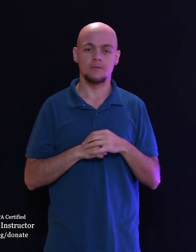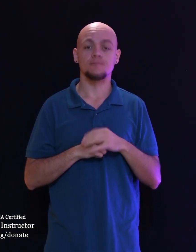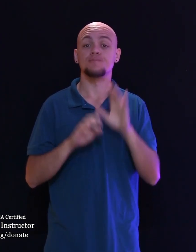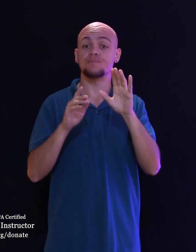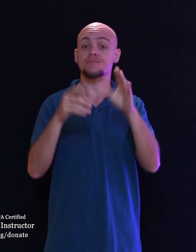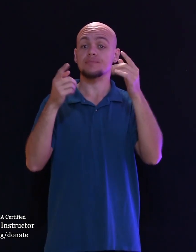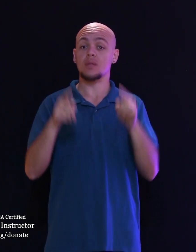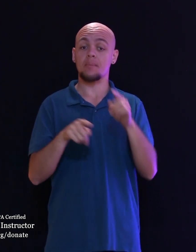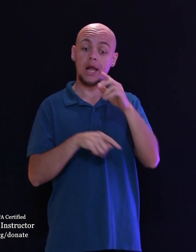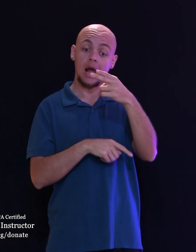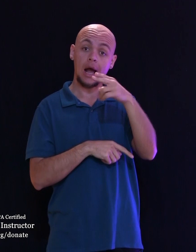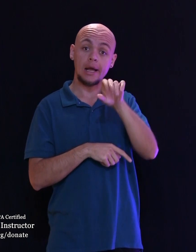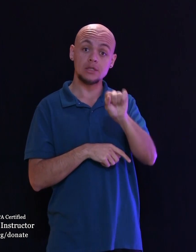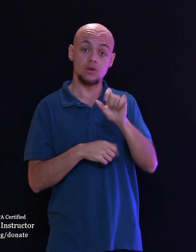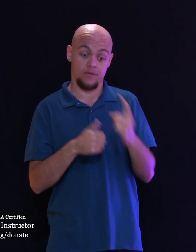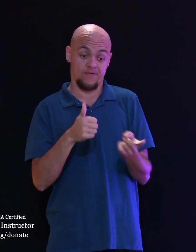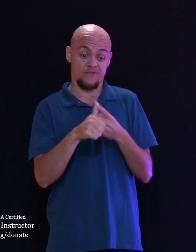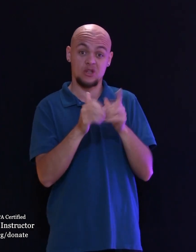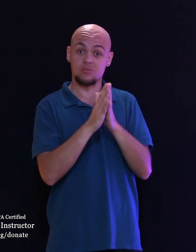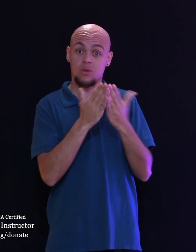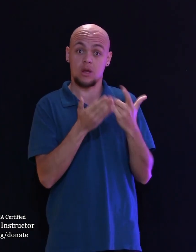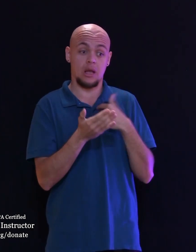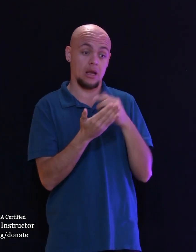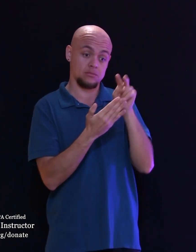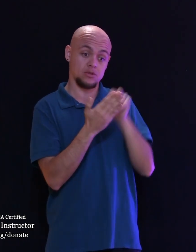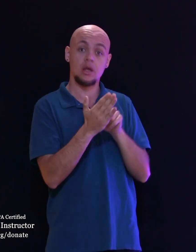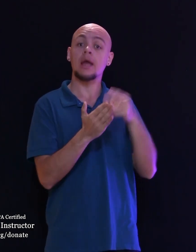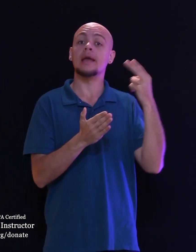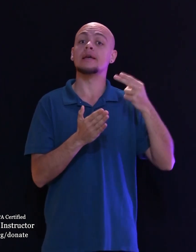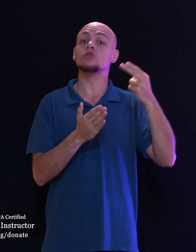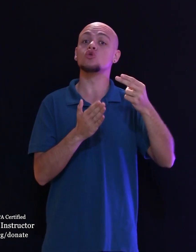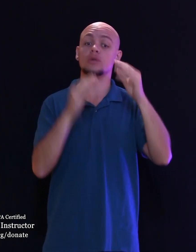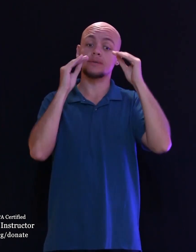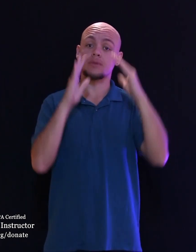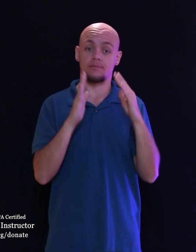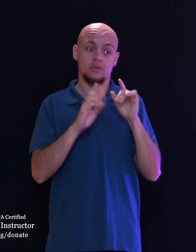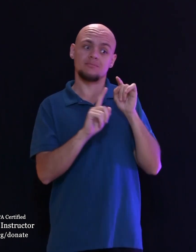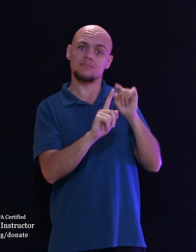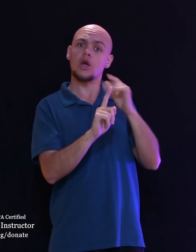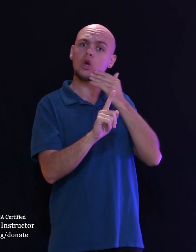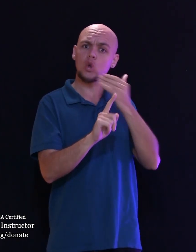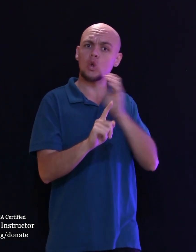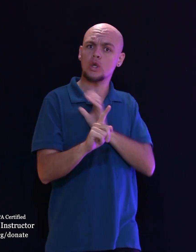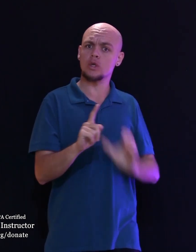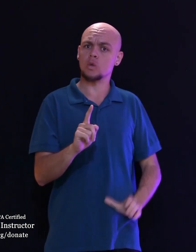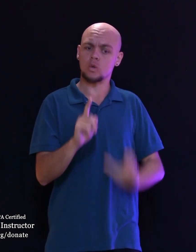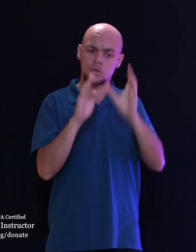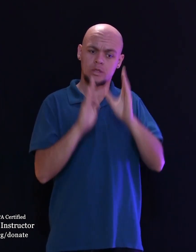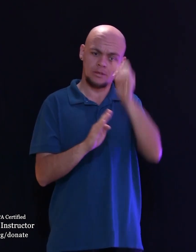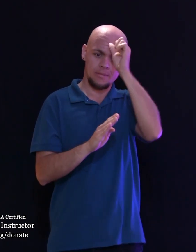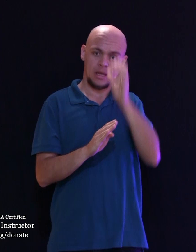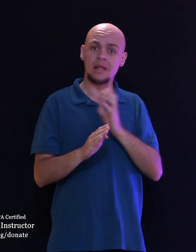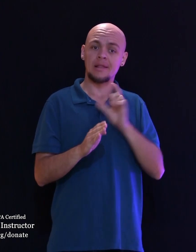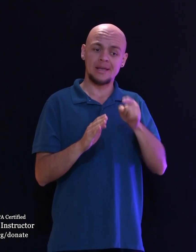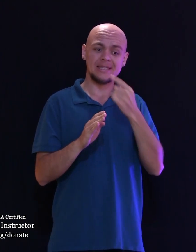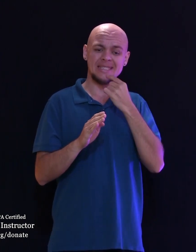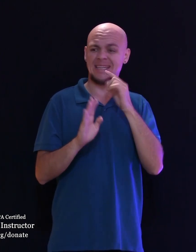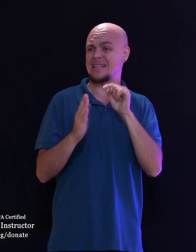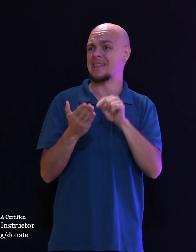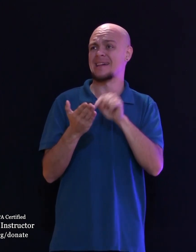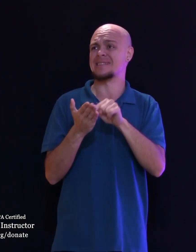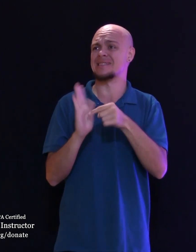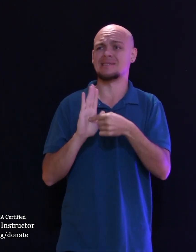I can remember being in high school when one of his first books came out, and a couple of my history instructors, and these were good Christian men, said, you know what, this is